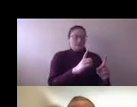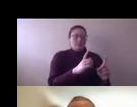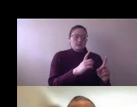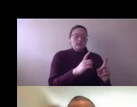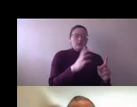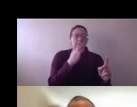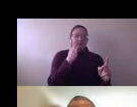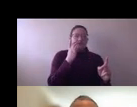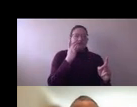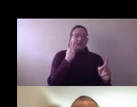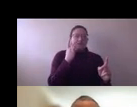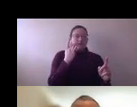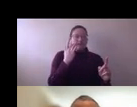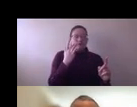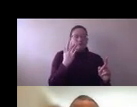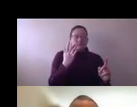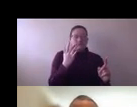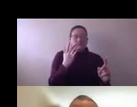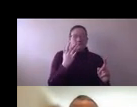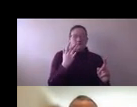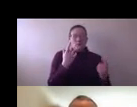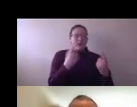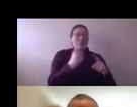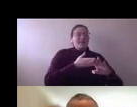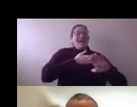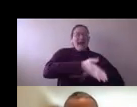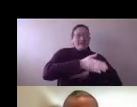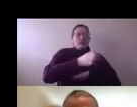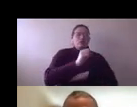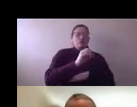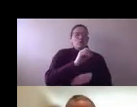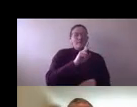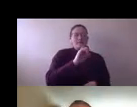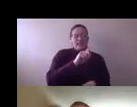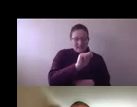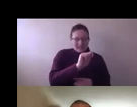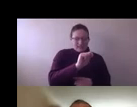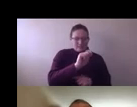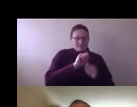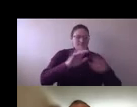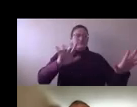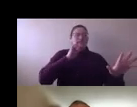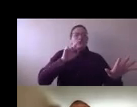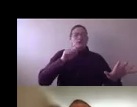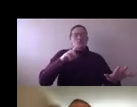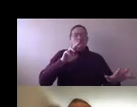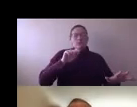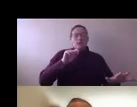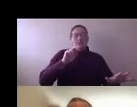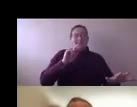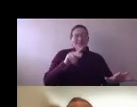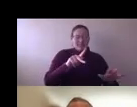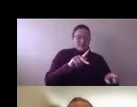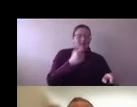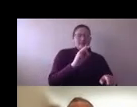happened in the aftermath of the Soviet launch of the Sputnik satellite in 1957. And finally, I